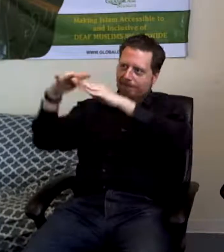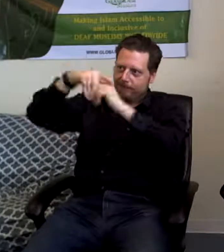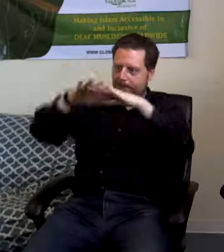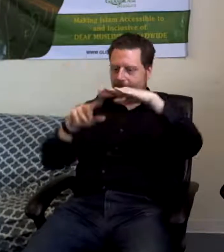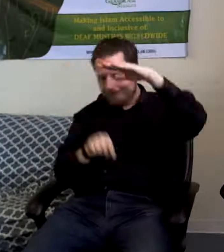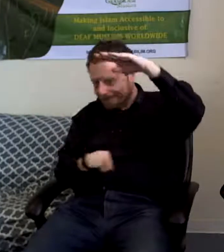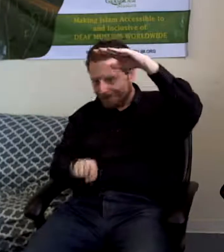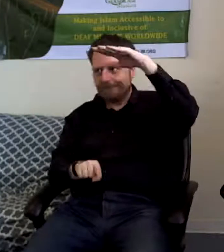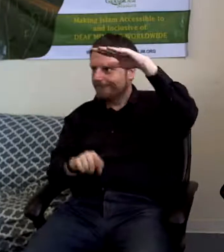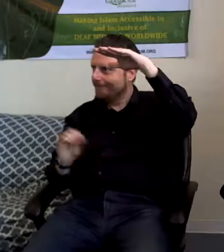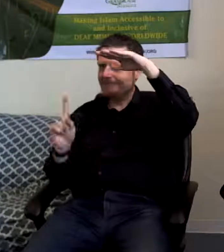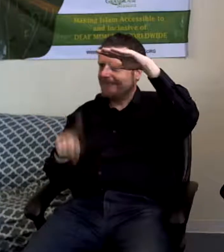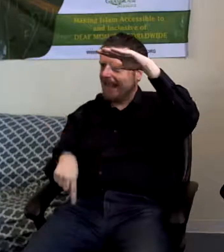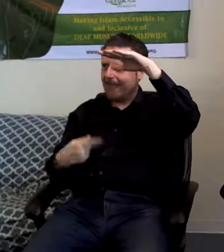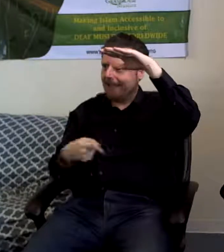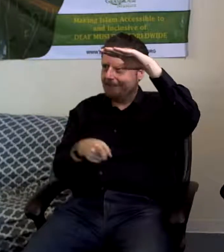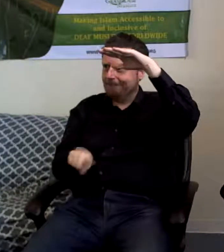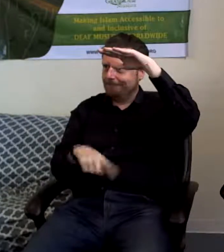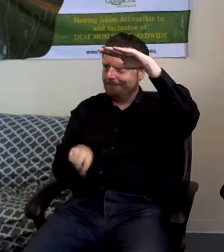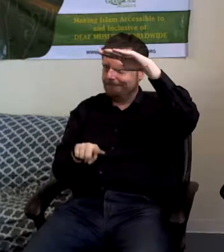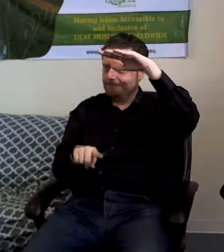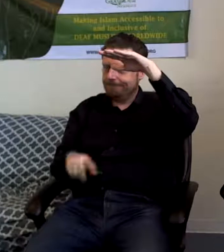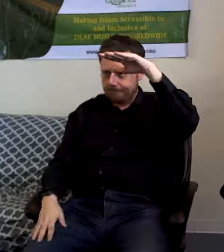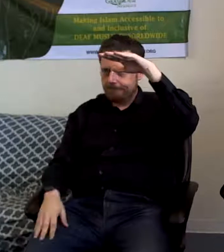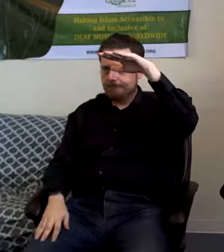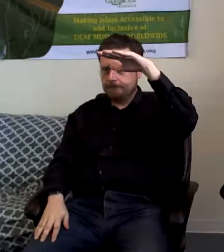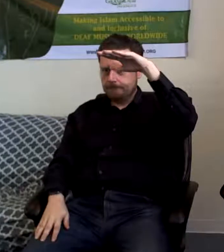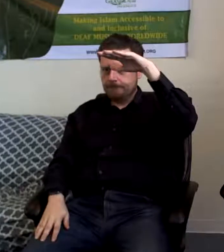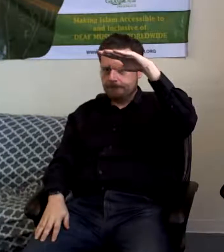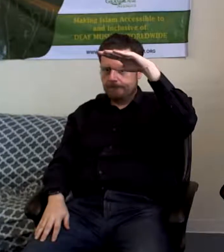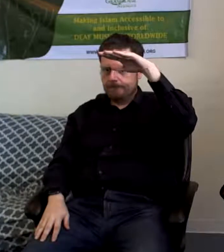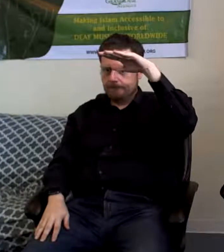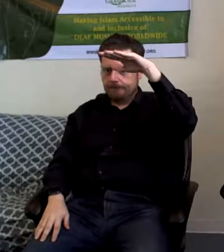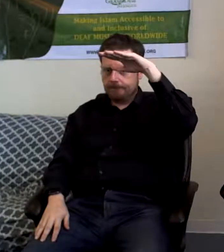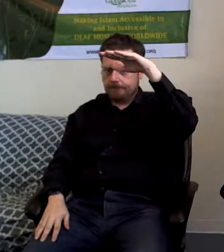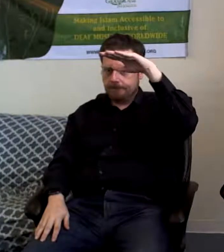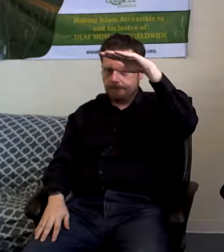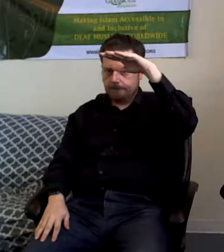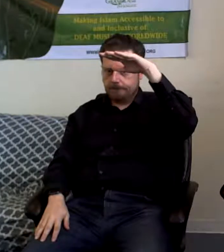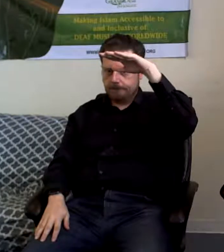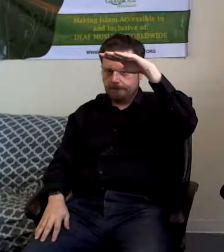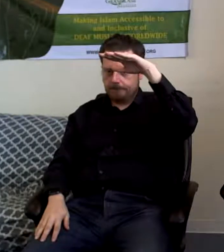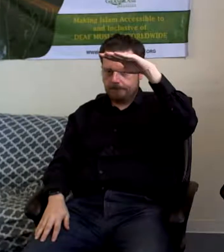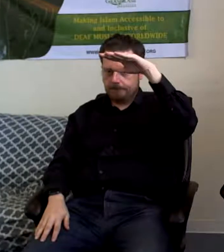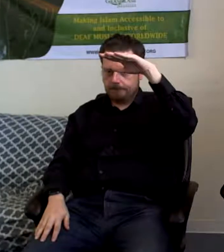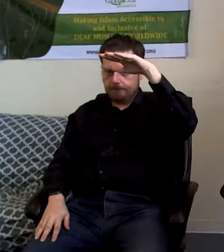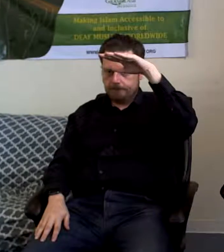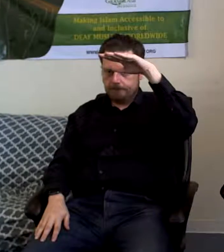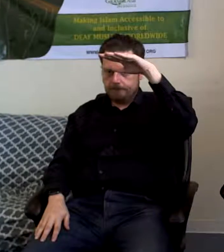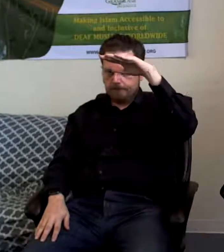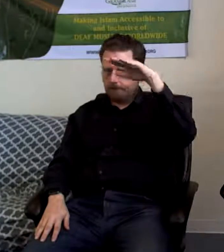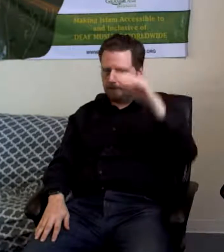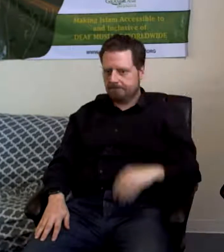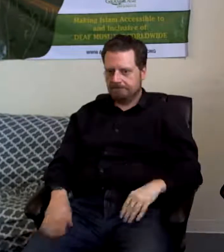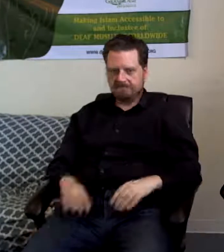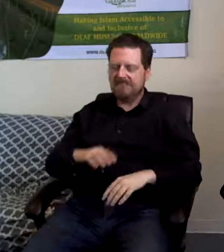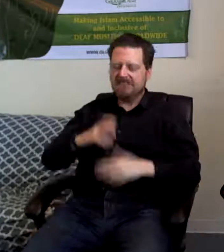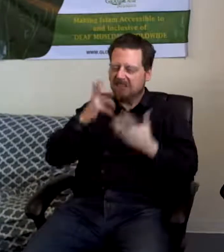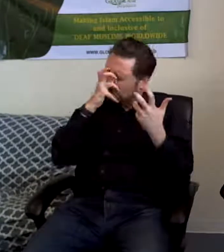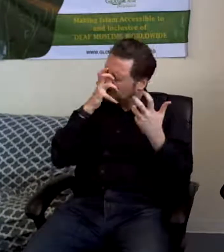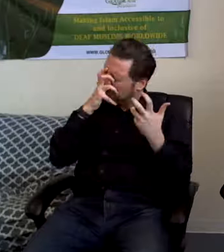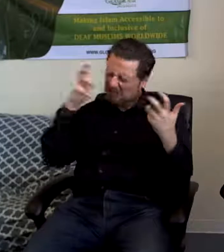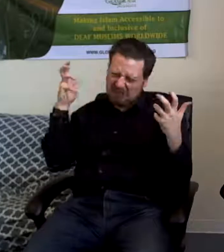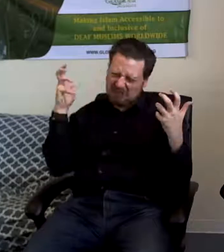broken. And when it gets down there, all the way below, it is completely